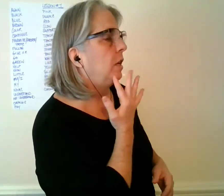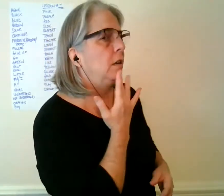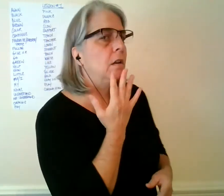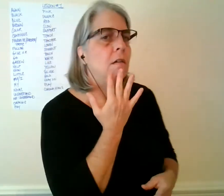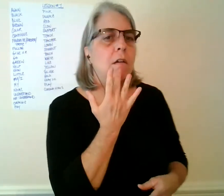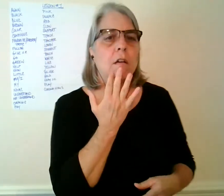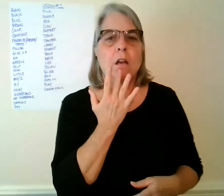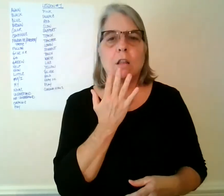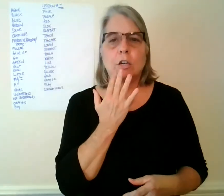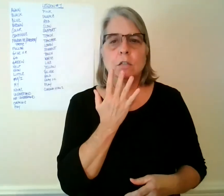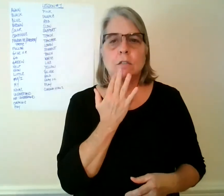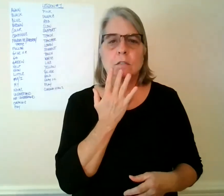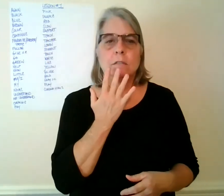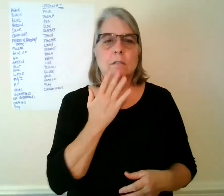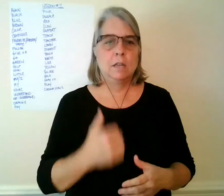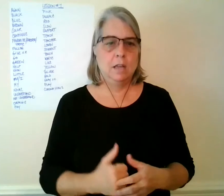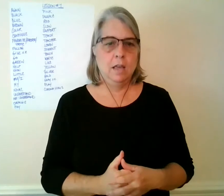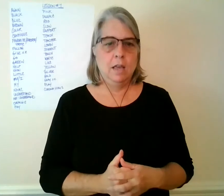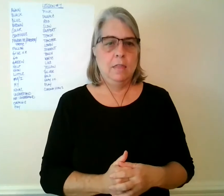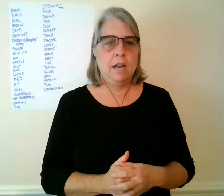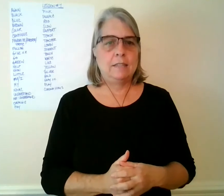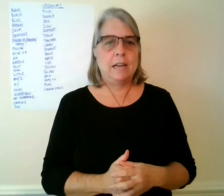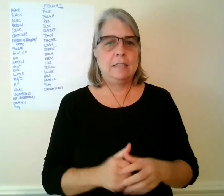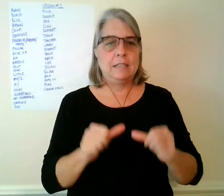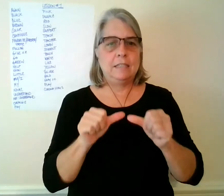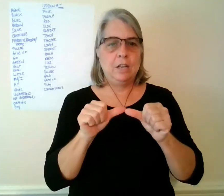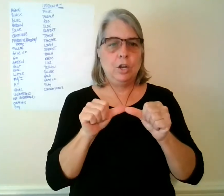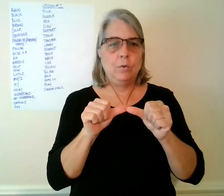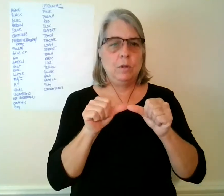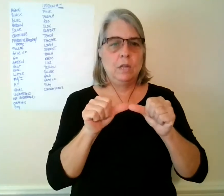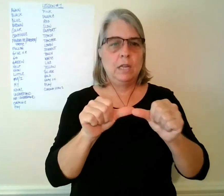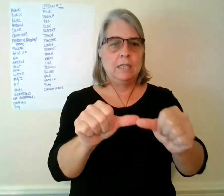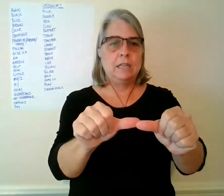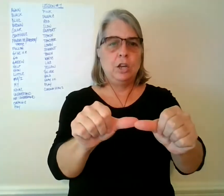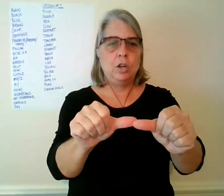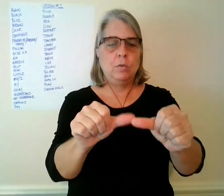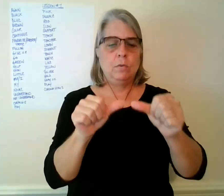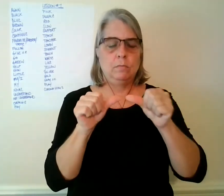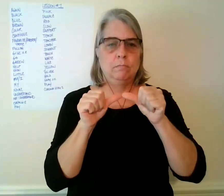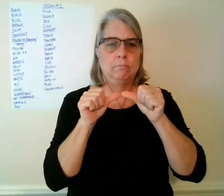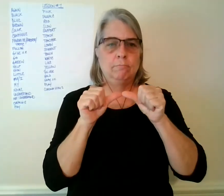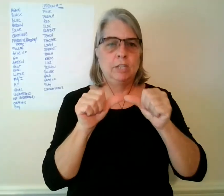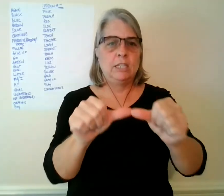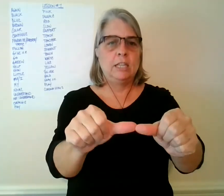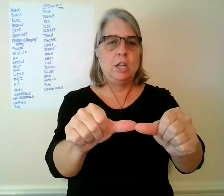chin, color. The next sign is continue, continue.